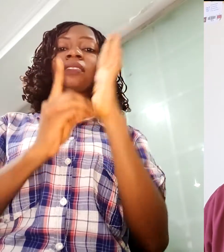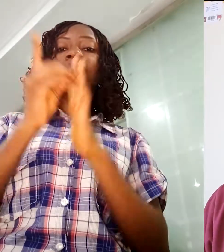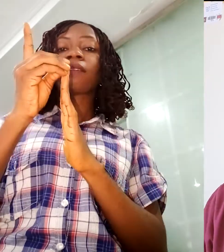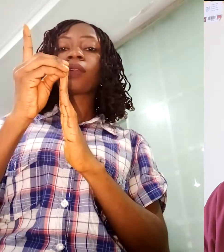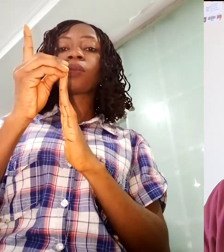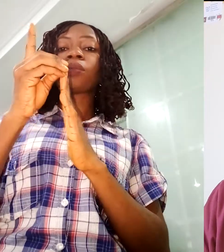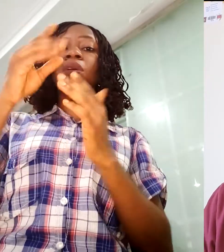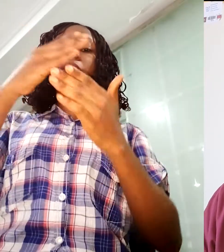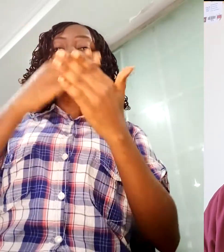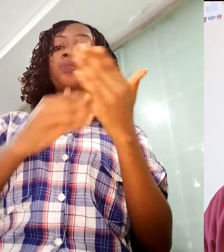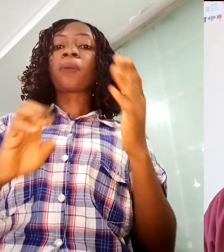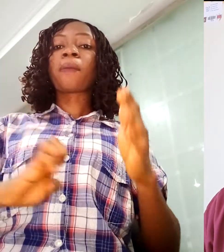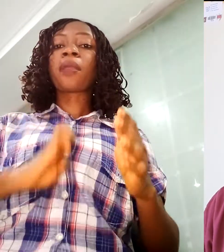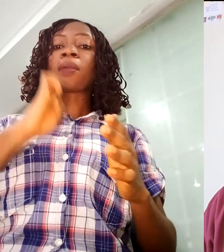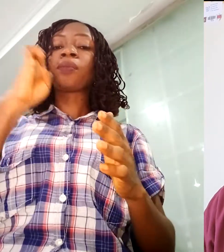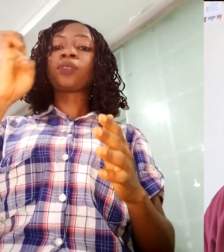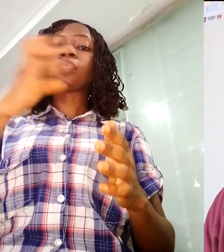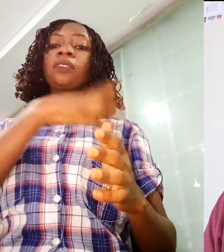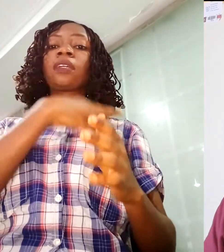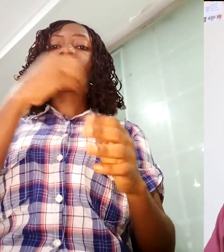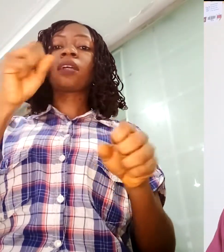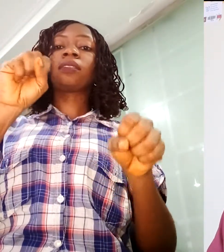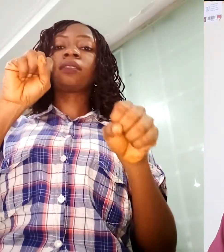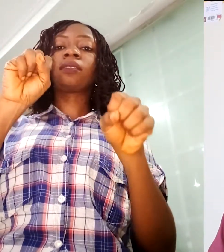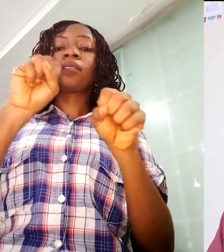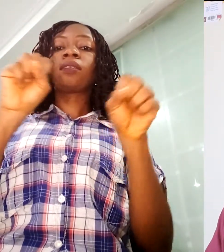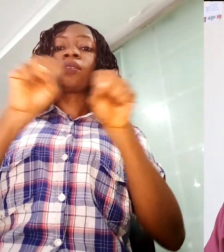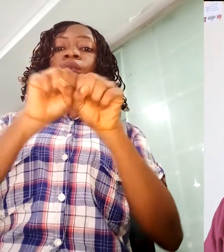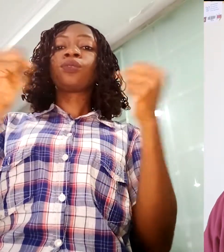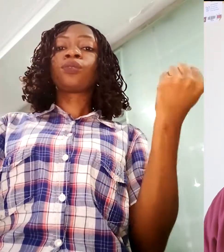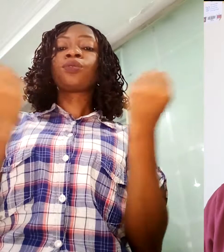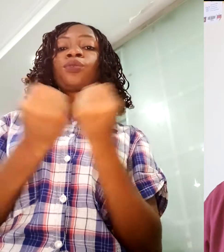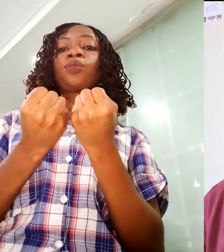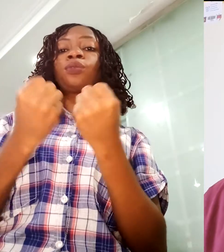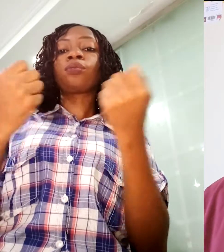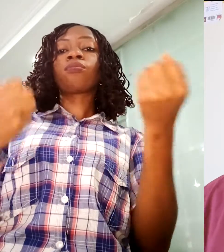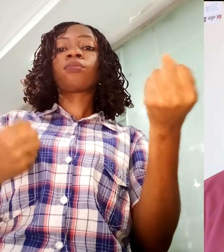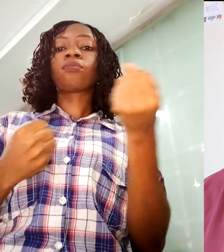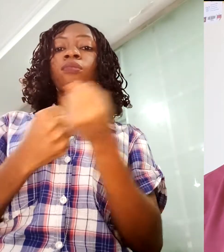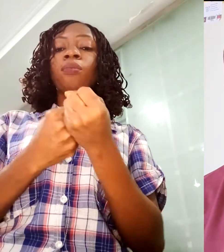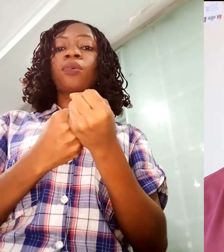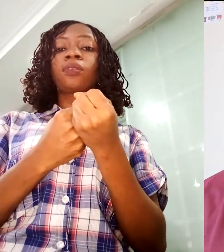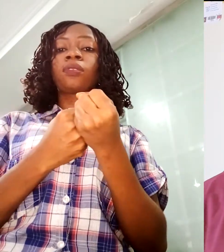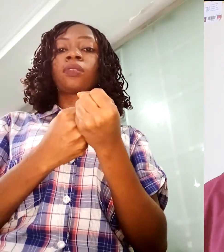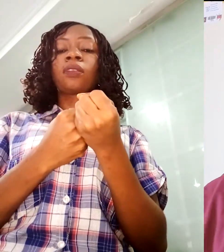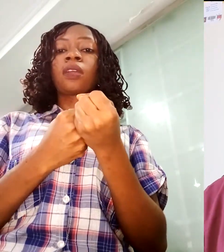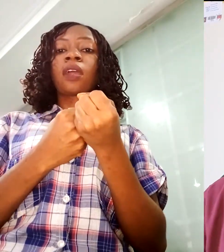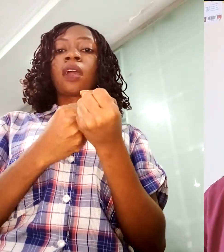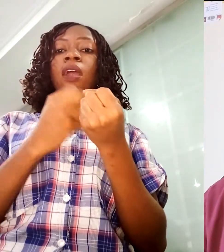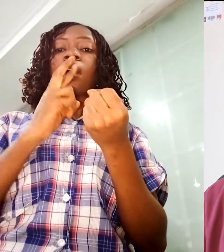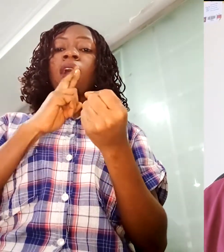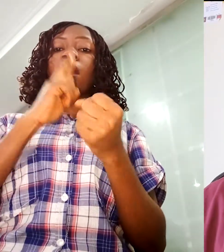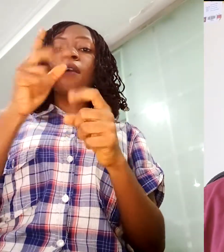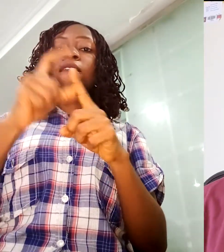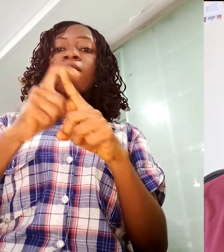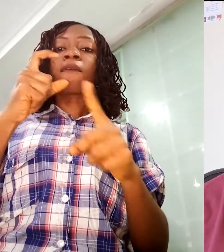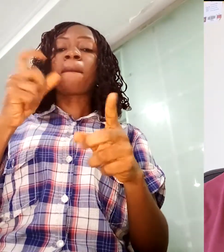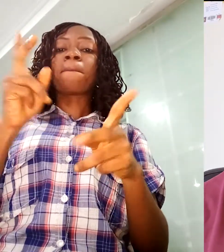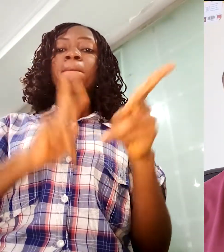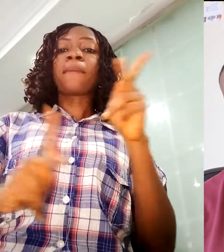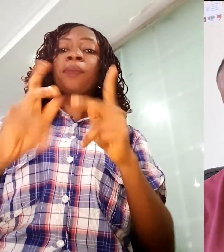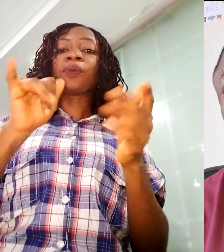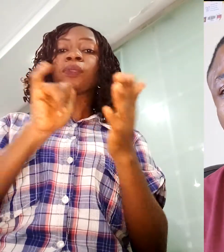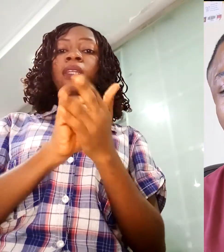developed, some of emotional and social support are somehow ready.